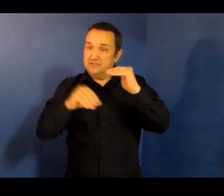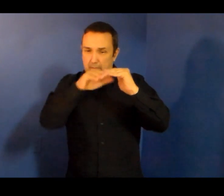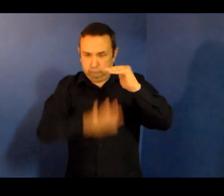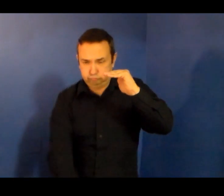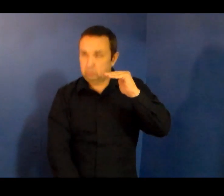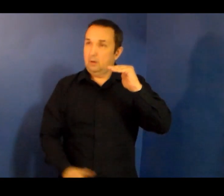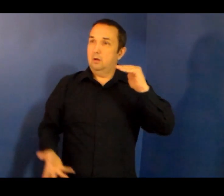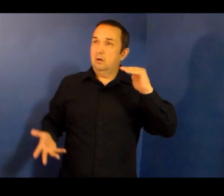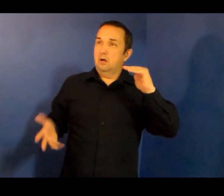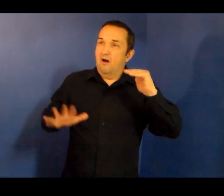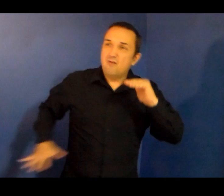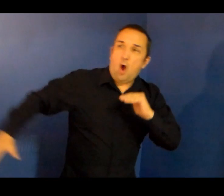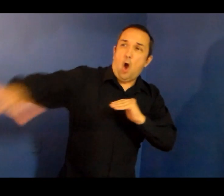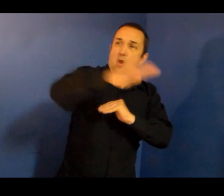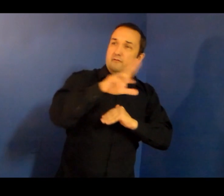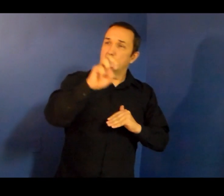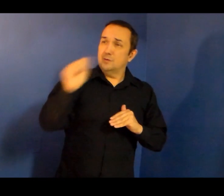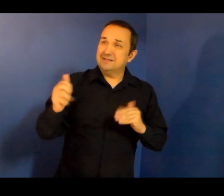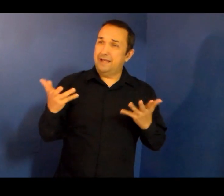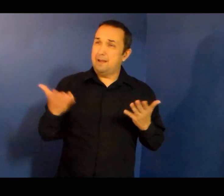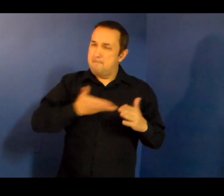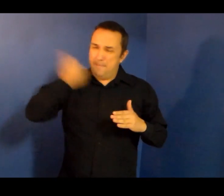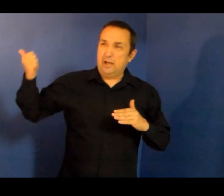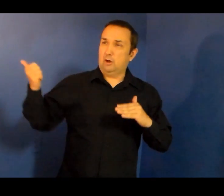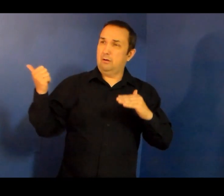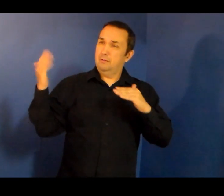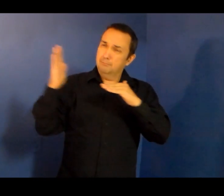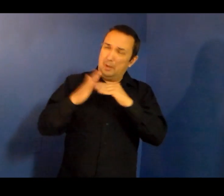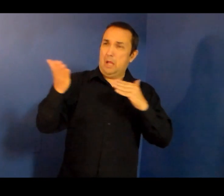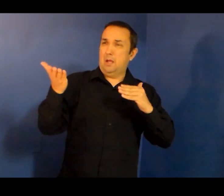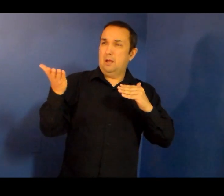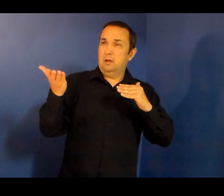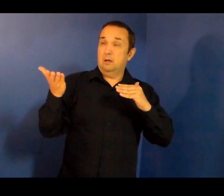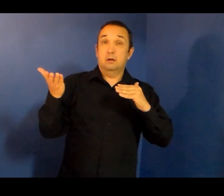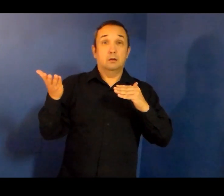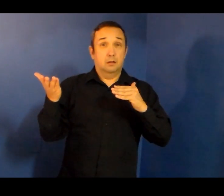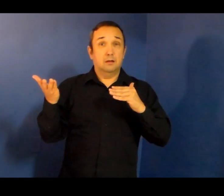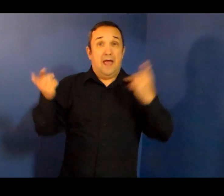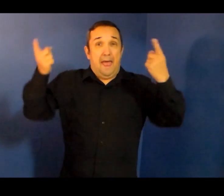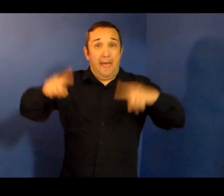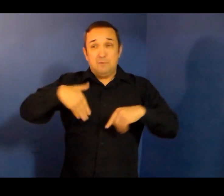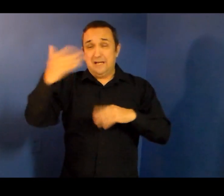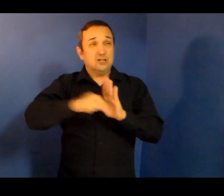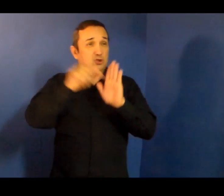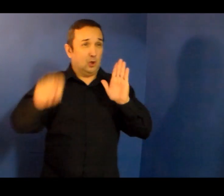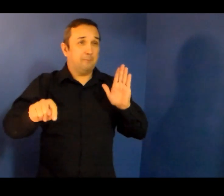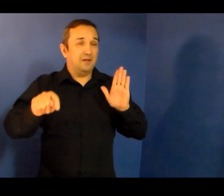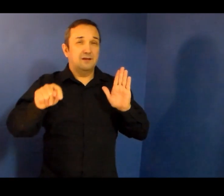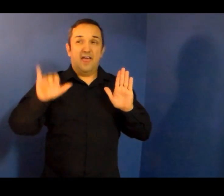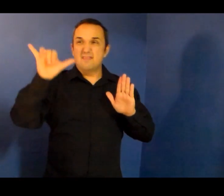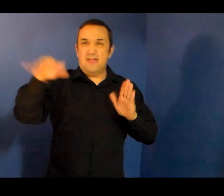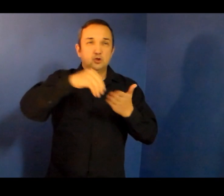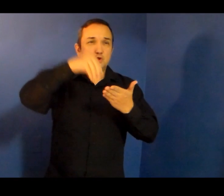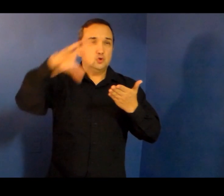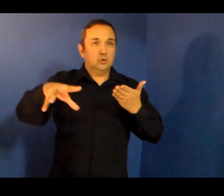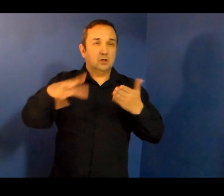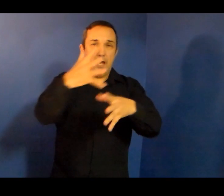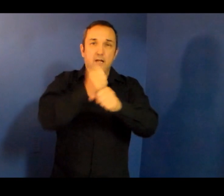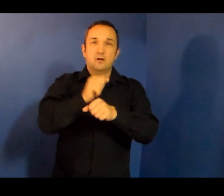98% of the students in all of North America." Well, the next term, that student pulled a 4.0 grade